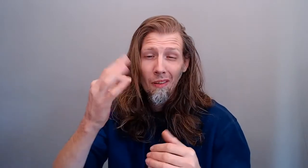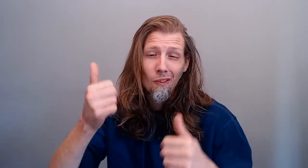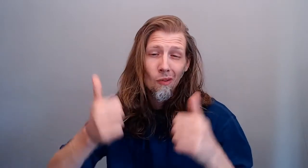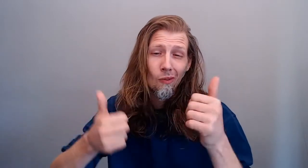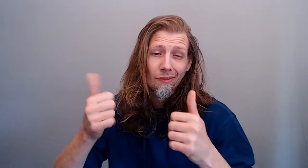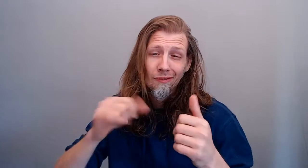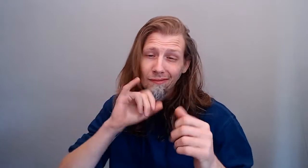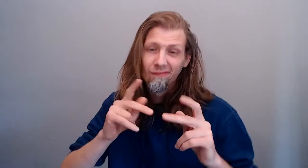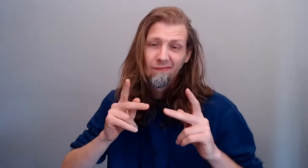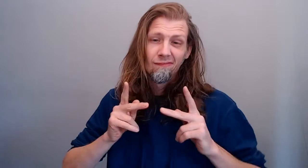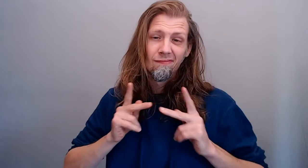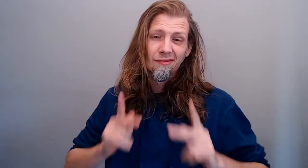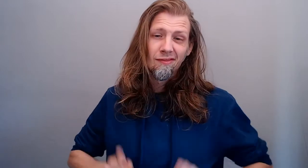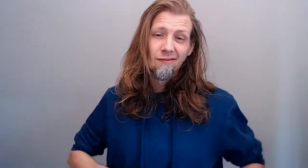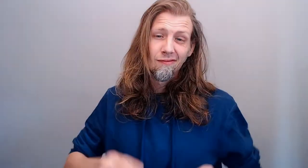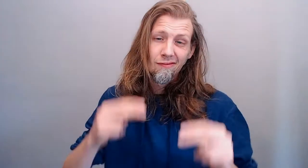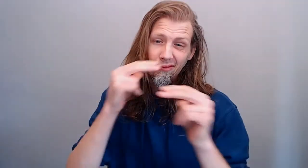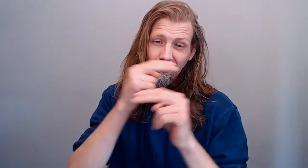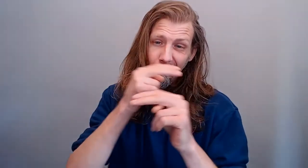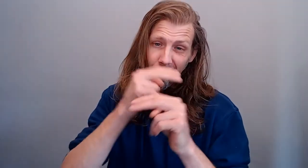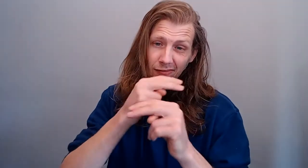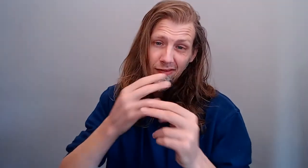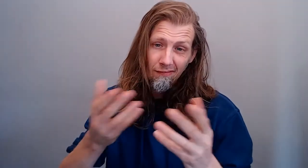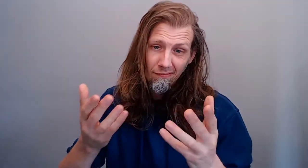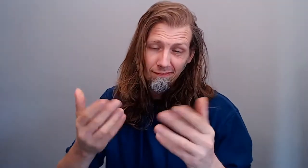of humor is physical or slapstick humor.